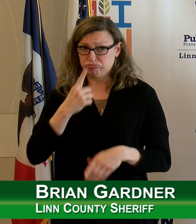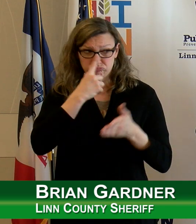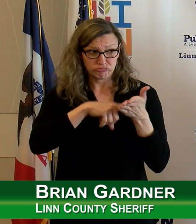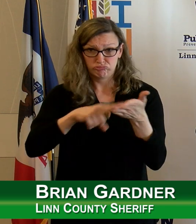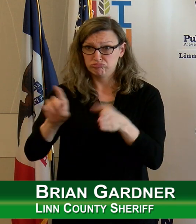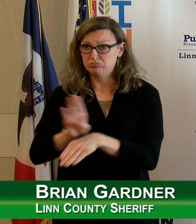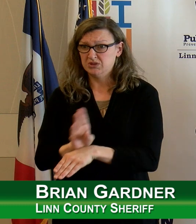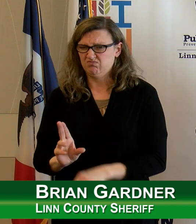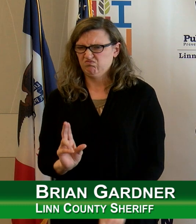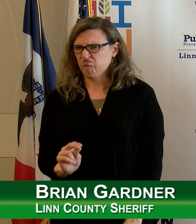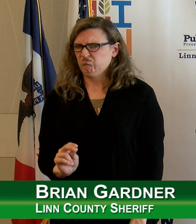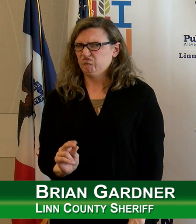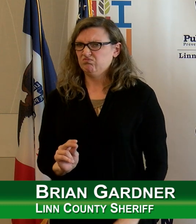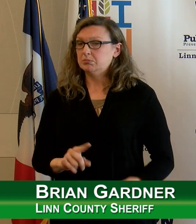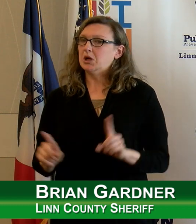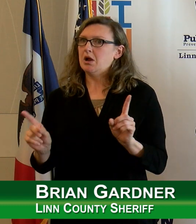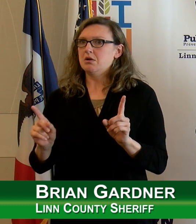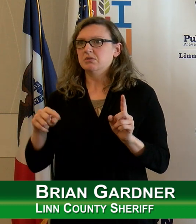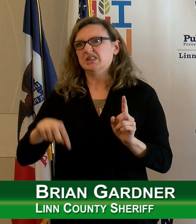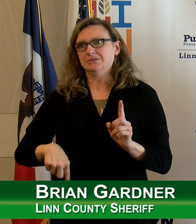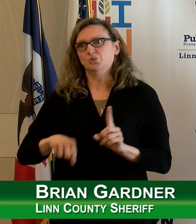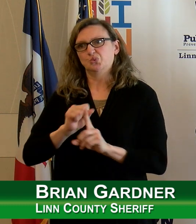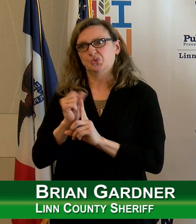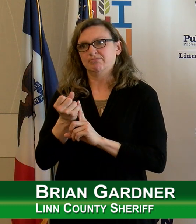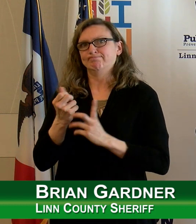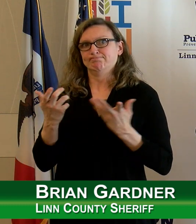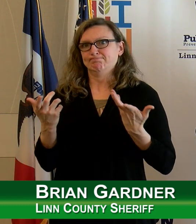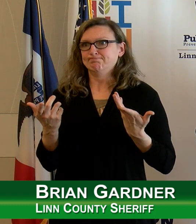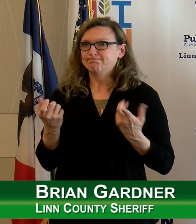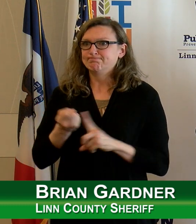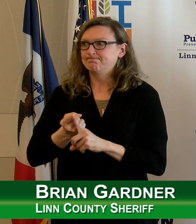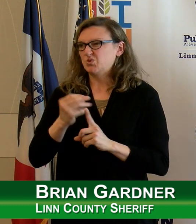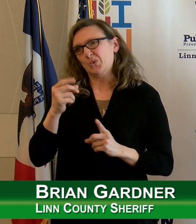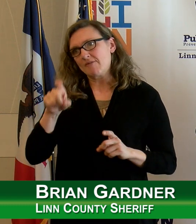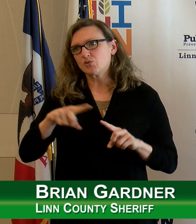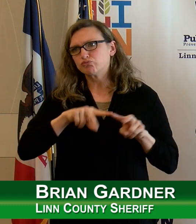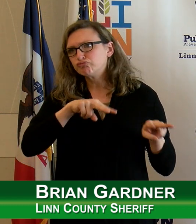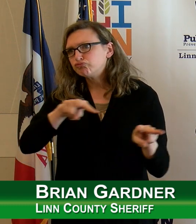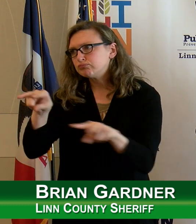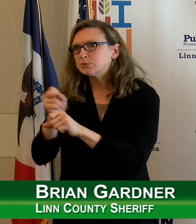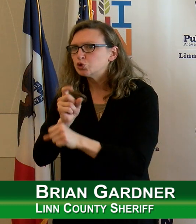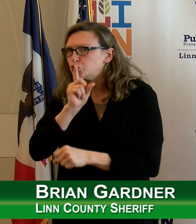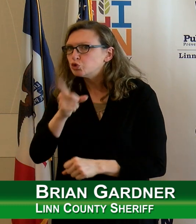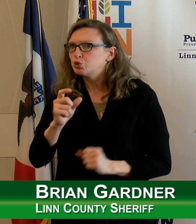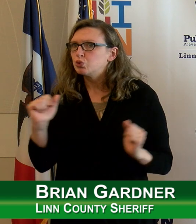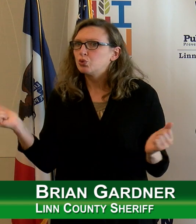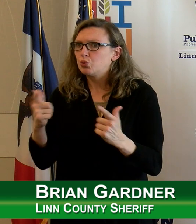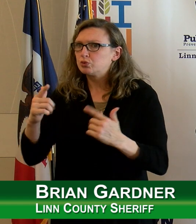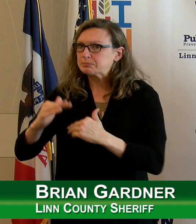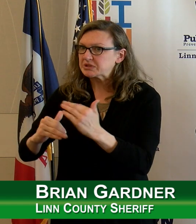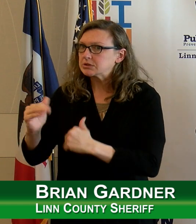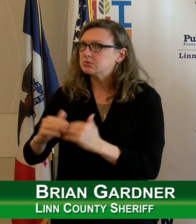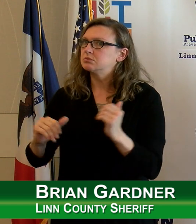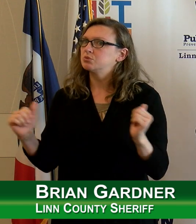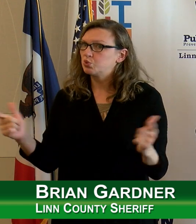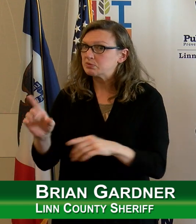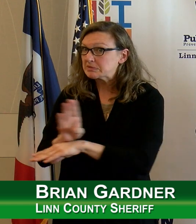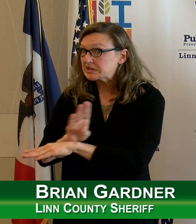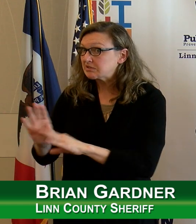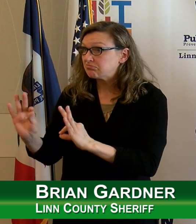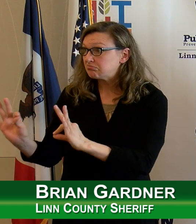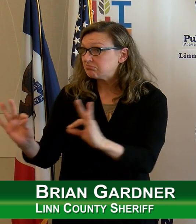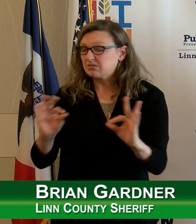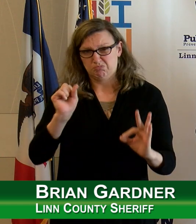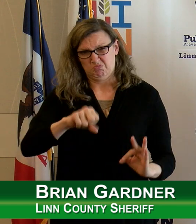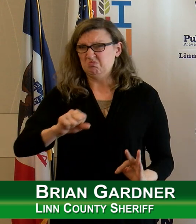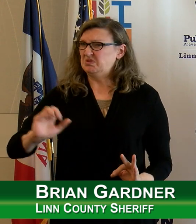closed. It looks like, from what we can tell from our compliance checks, that all businesses are complying with the